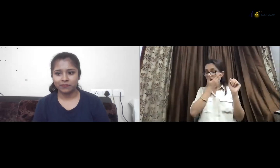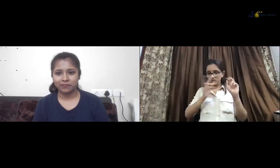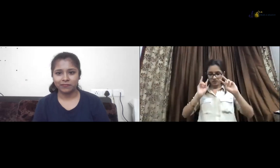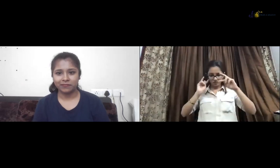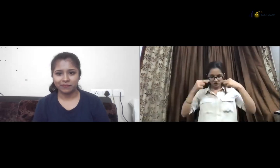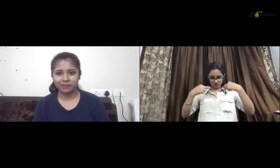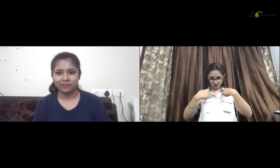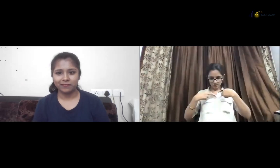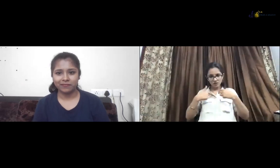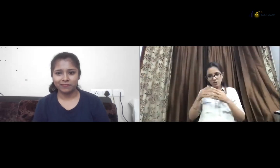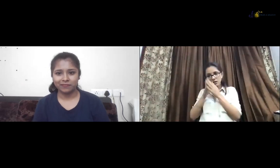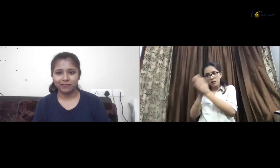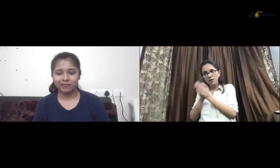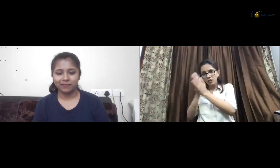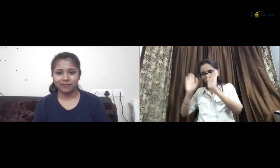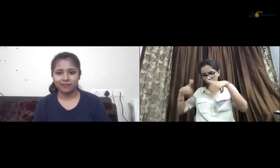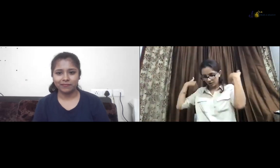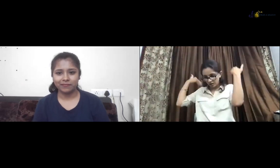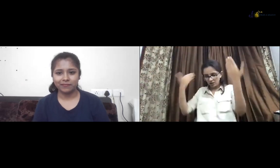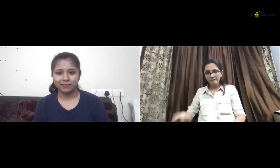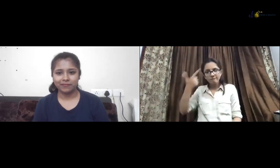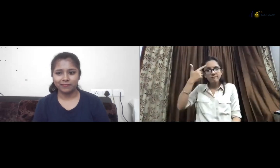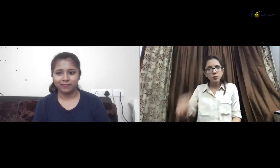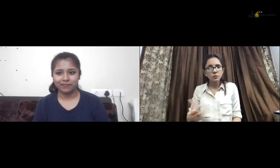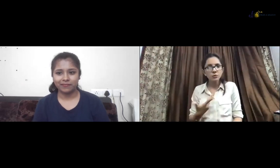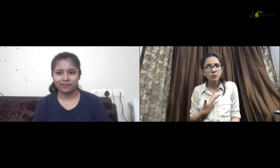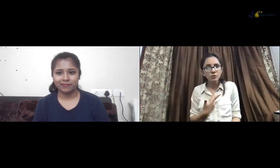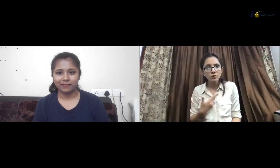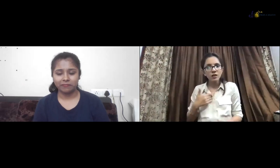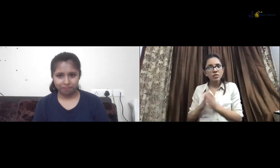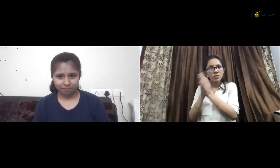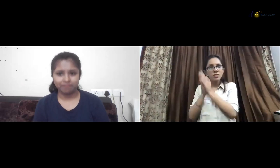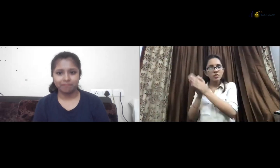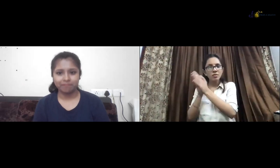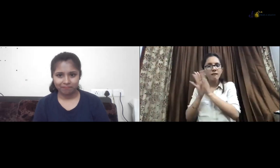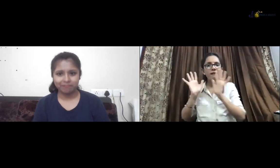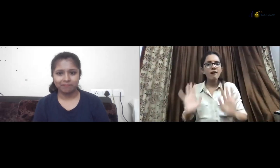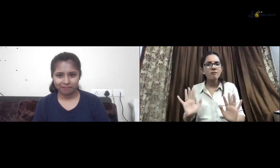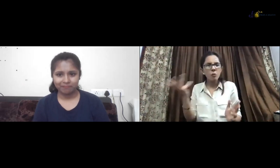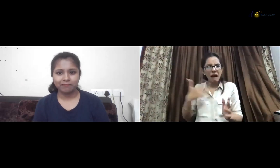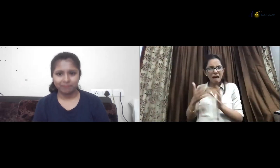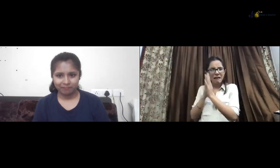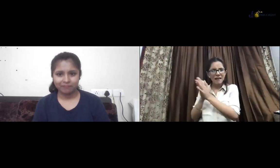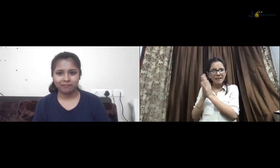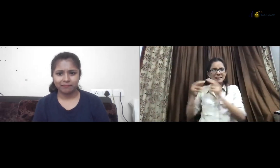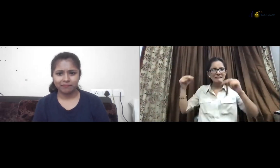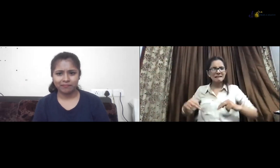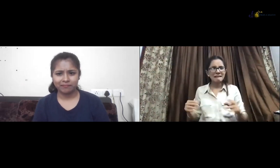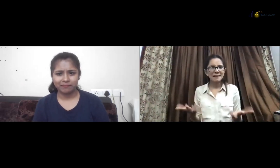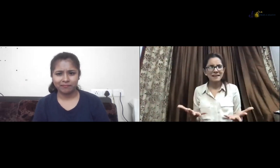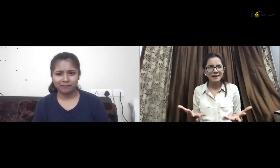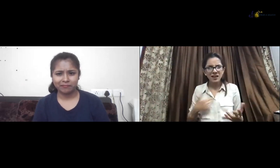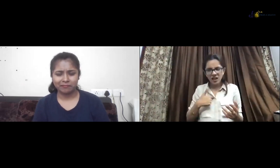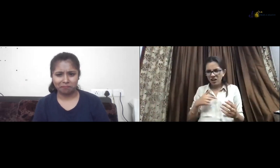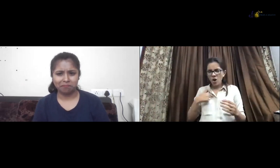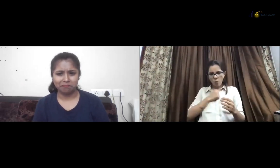time. But when she got slapped, she was worshiping his husband from all the time, and then she